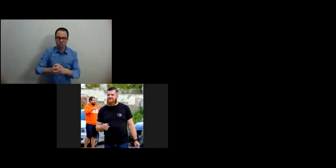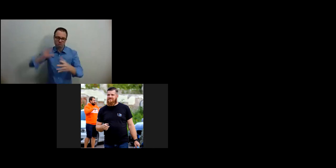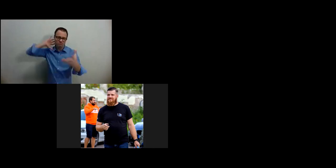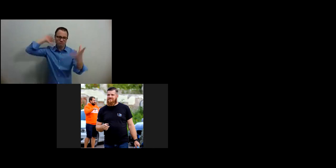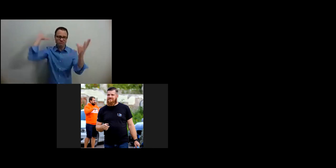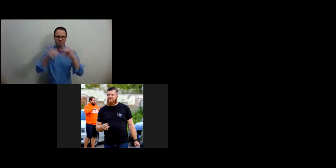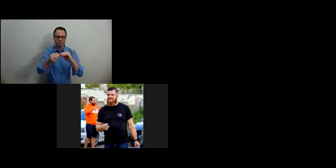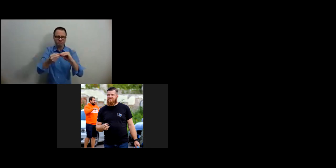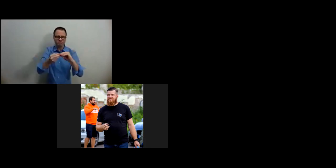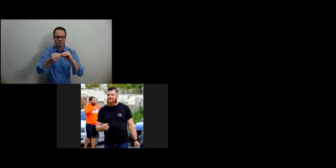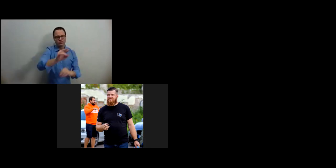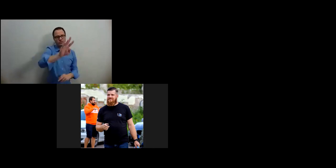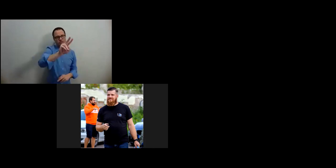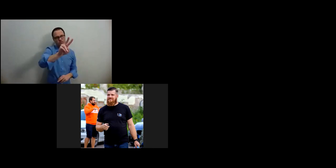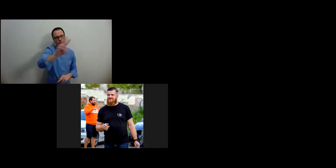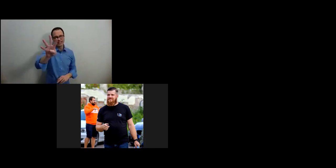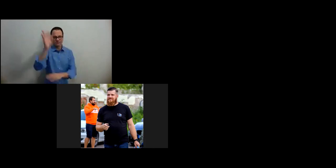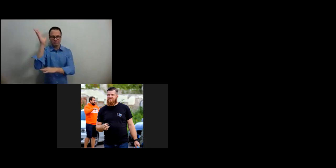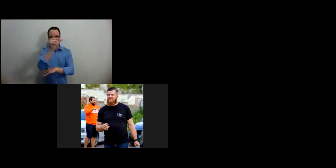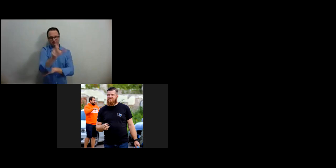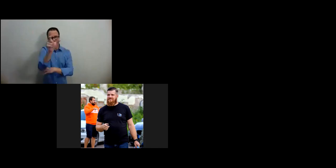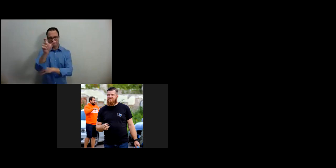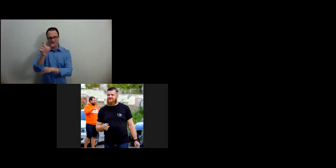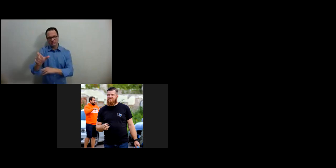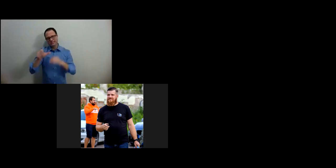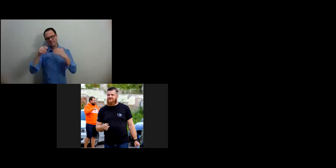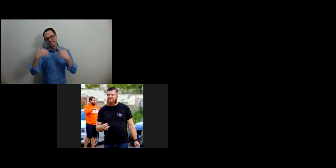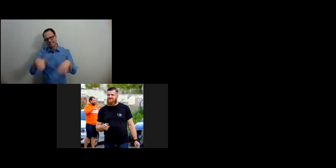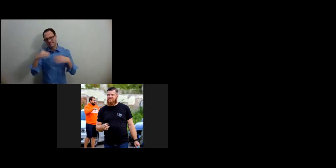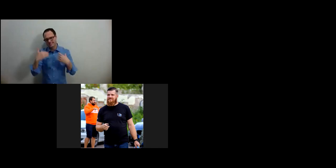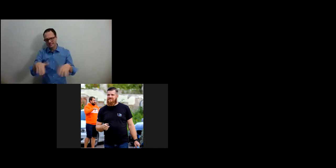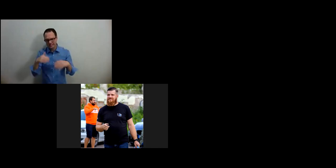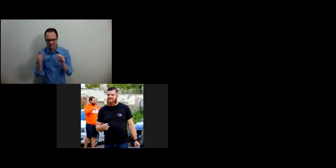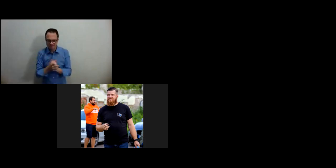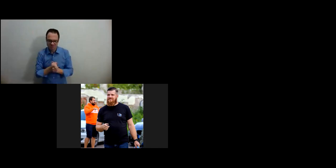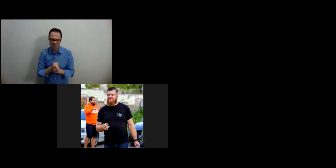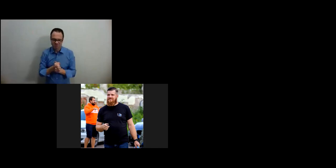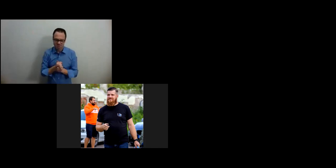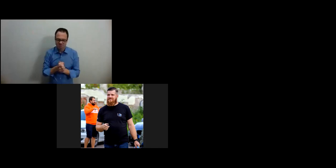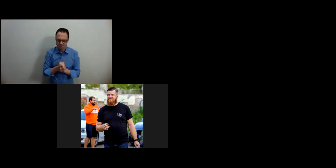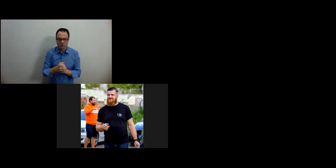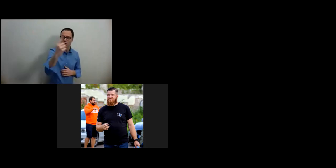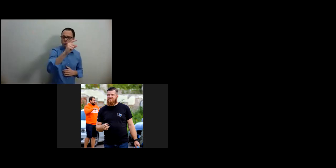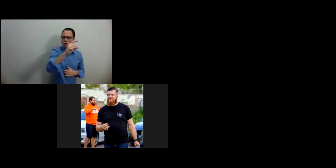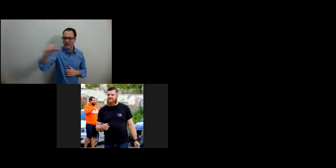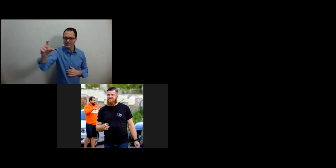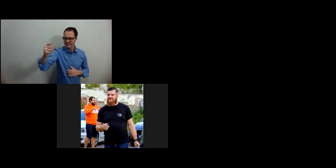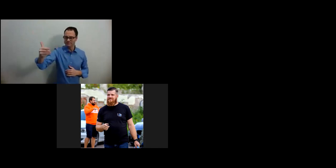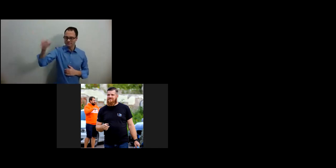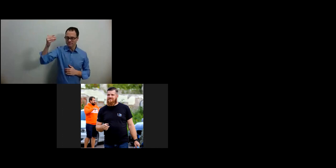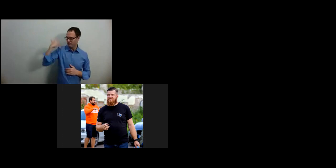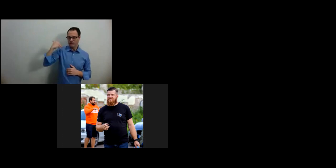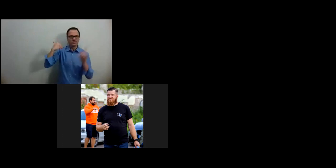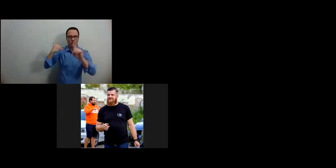We've been going for the past 8 months. Delali smo že 8 mesecev. And we've had 24 speakers so